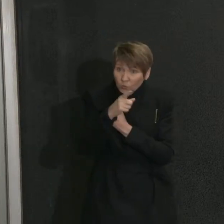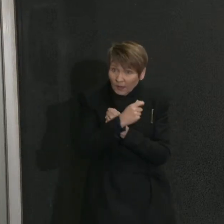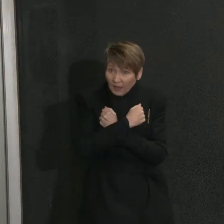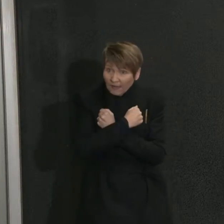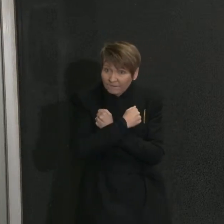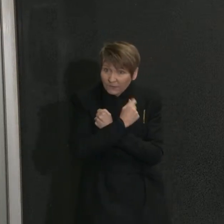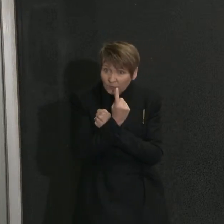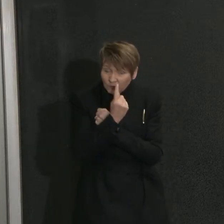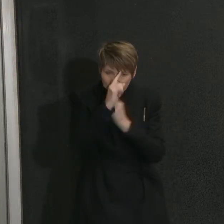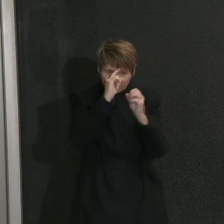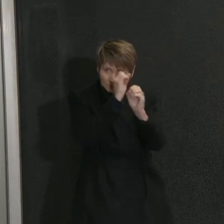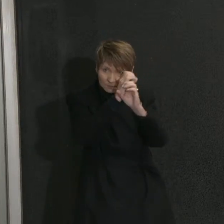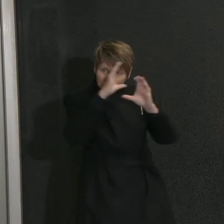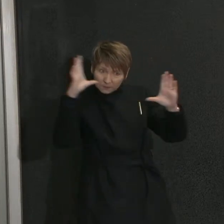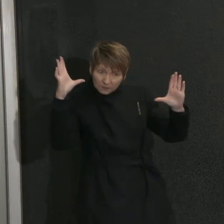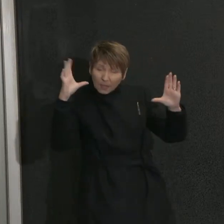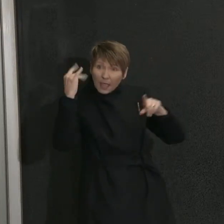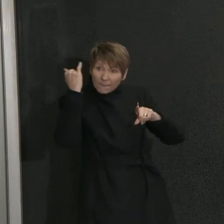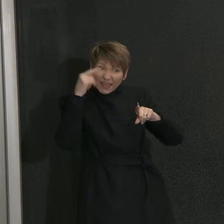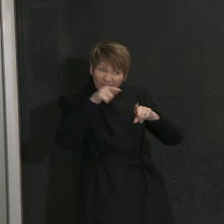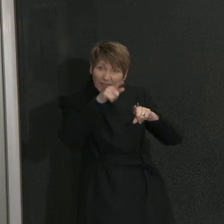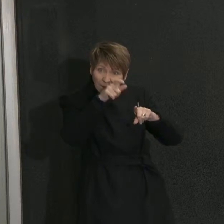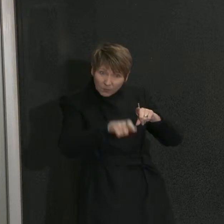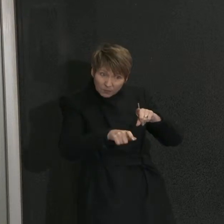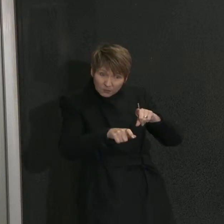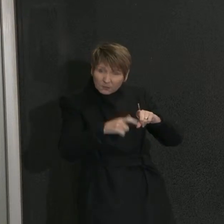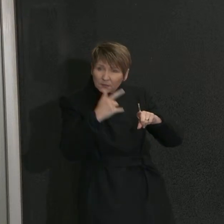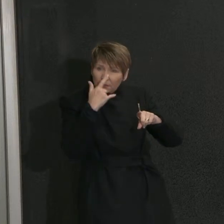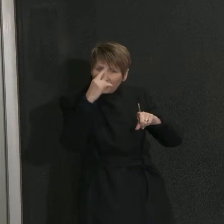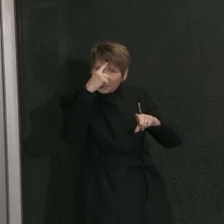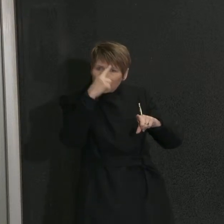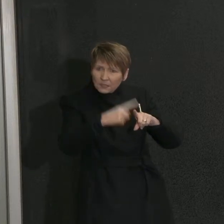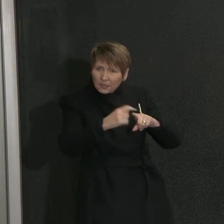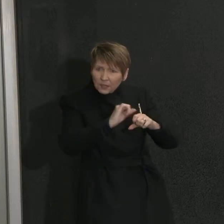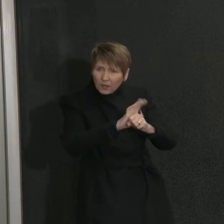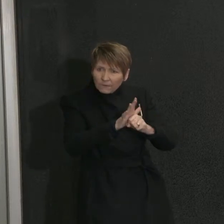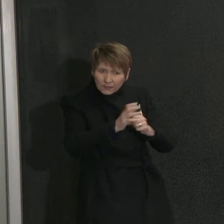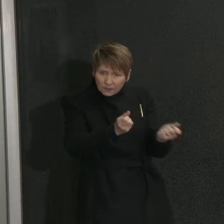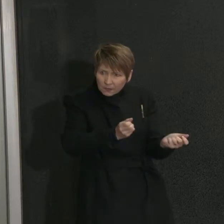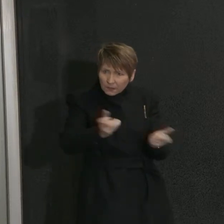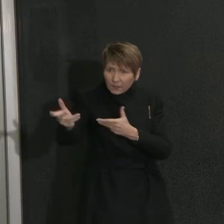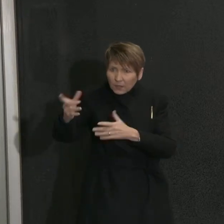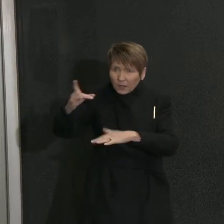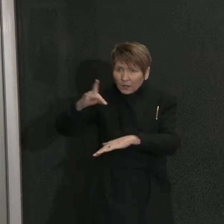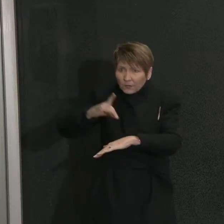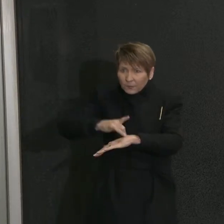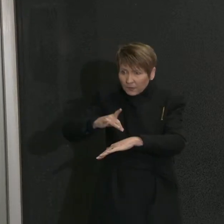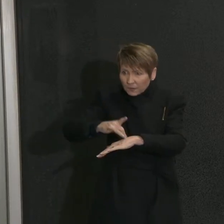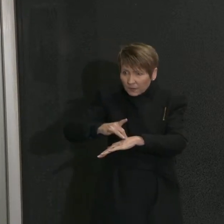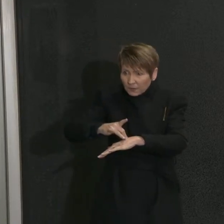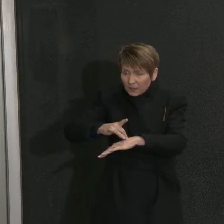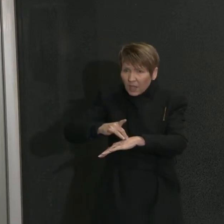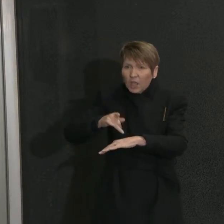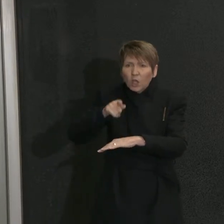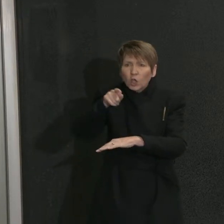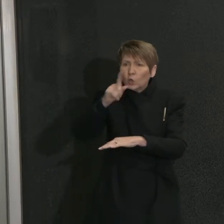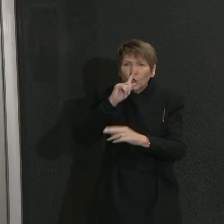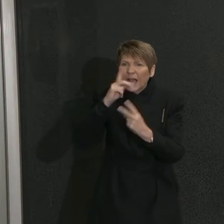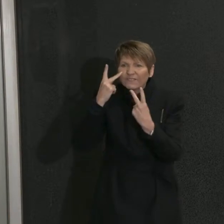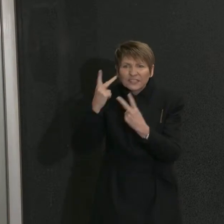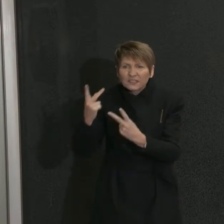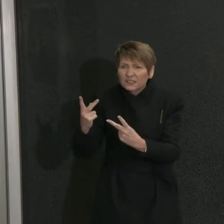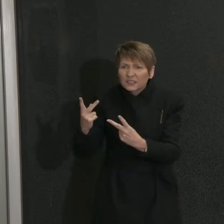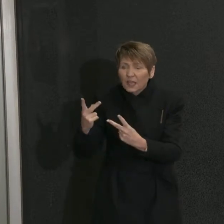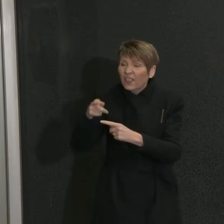for breath with a machine to help them breathe. Think about that, and then think about the choices you make. Given vaccines are our